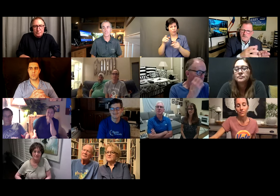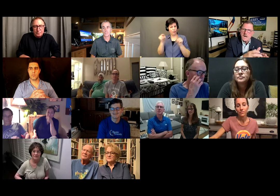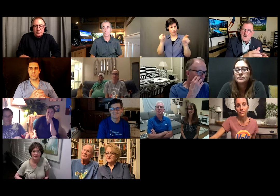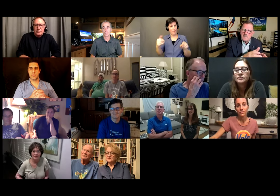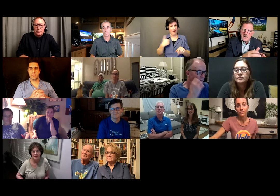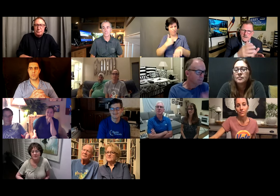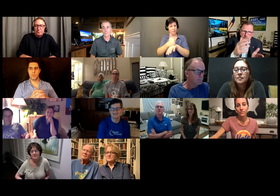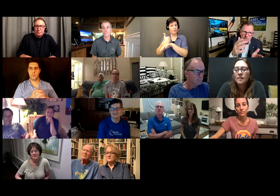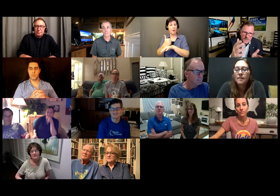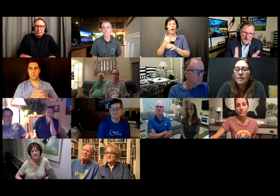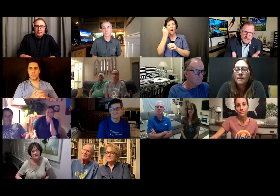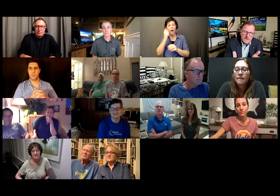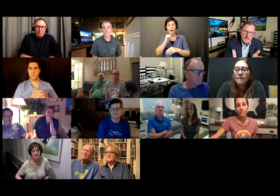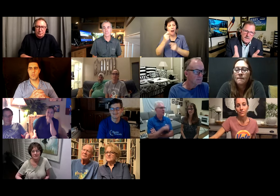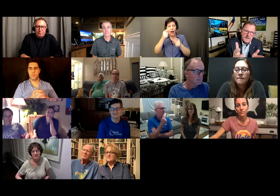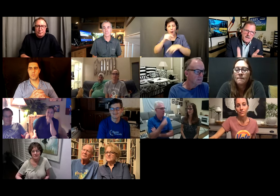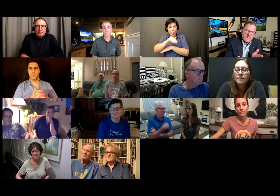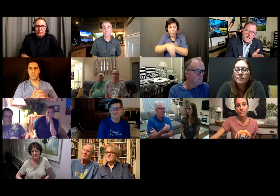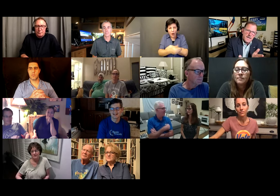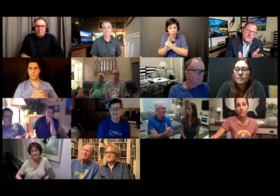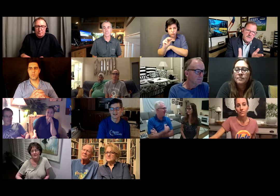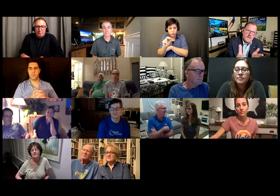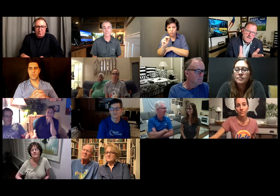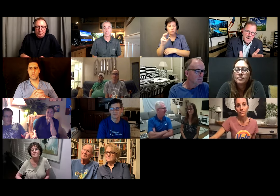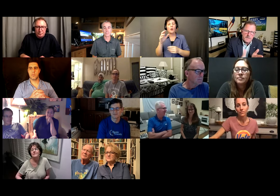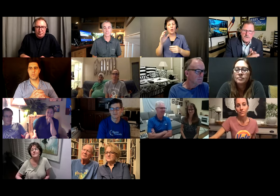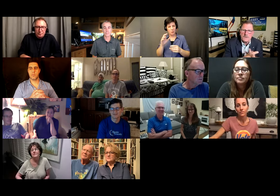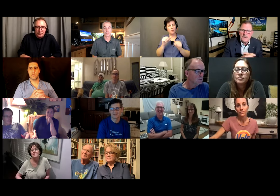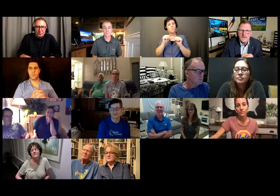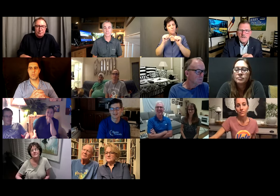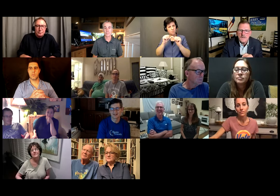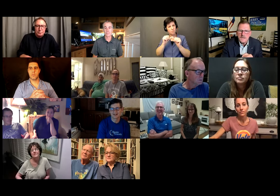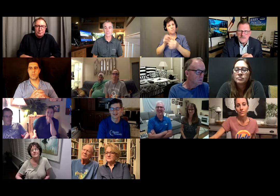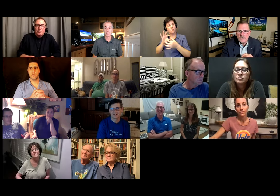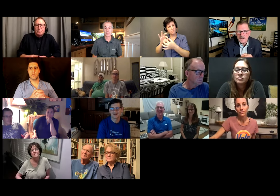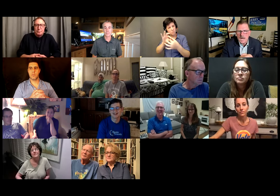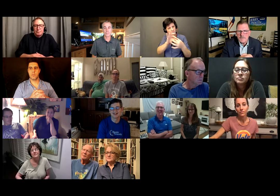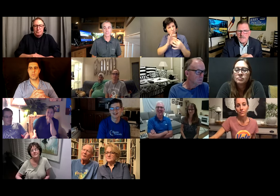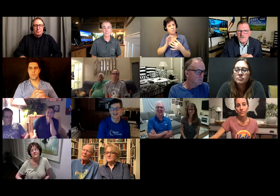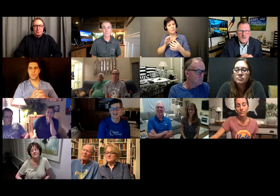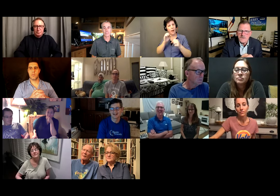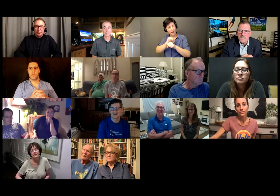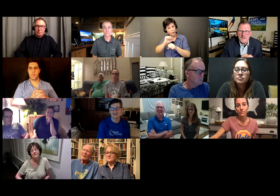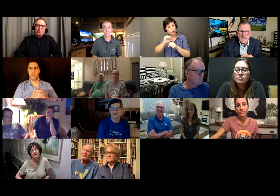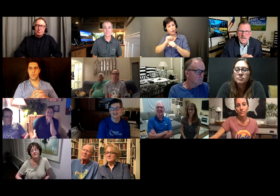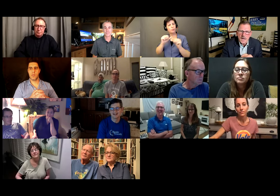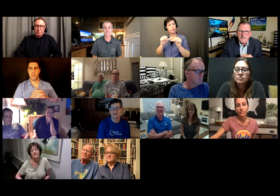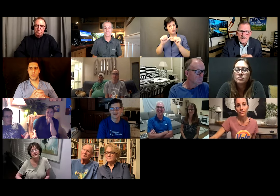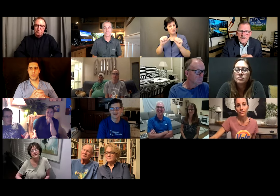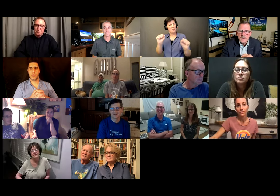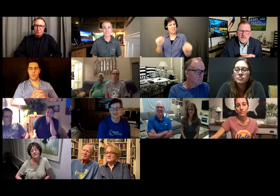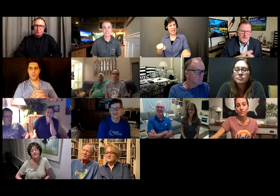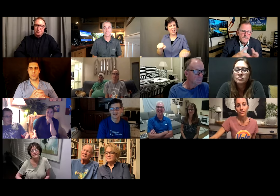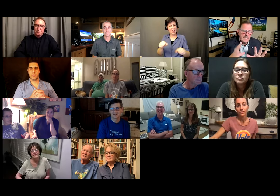happen overnight. But with effort and communication and collaboration, these things can happen. And there's no reason why this can't